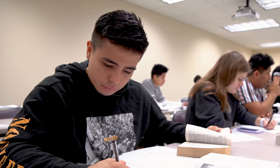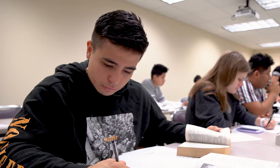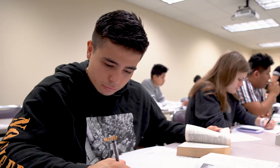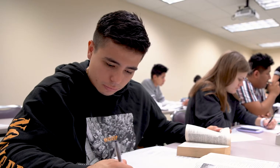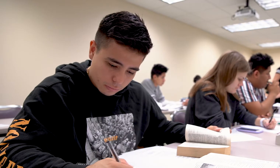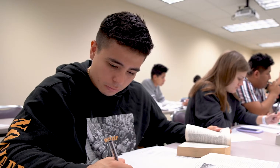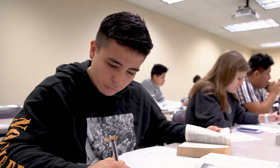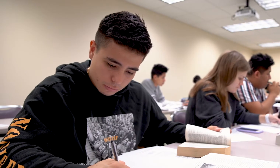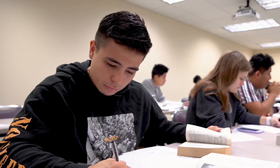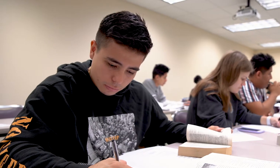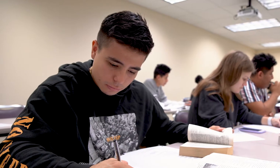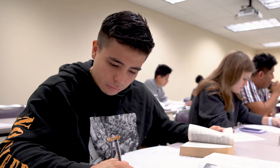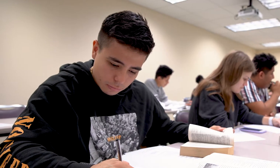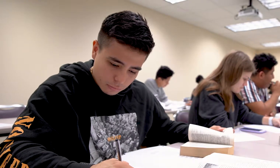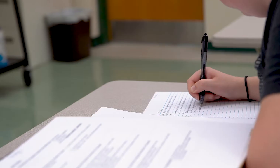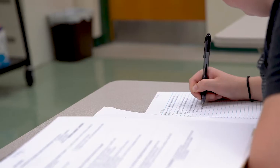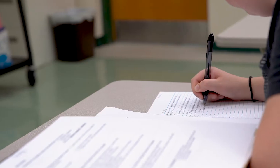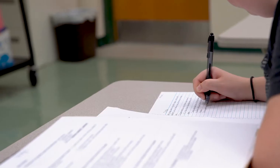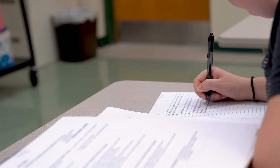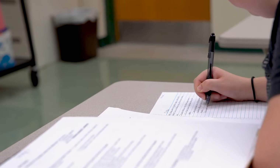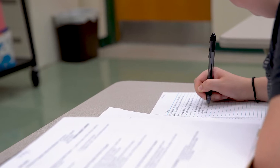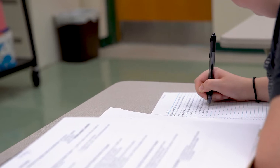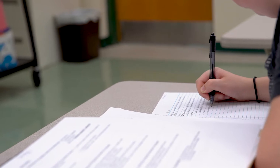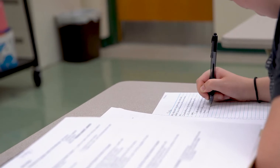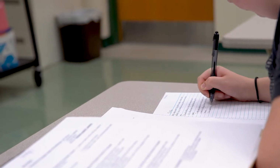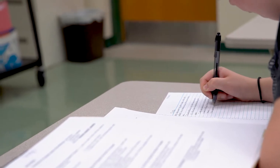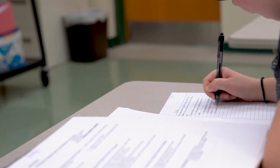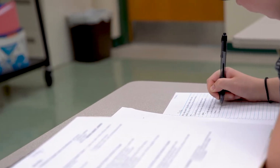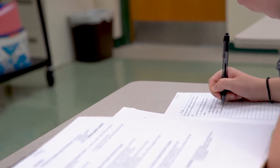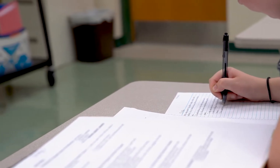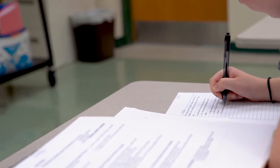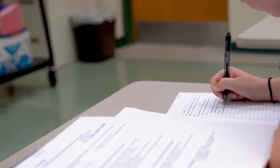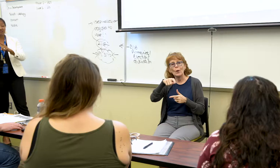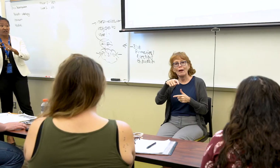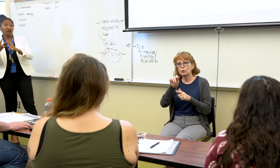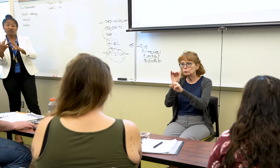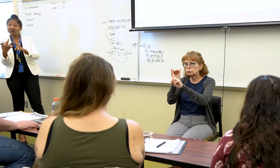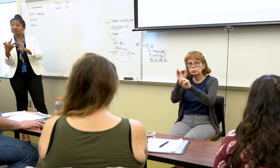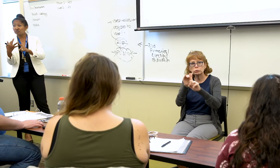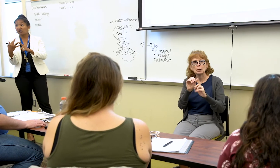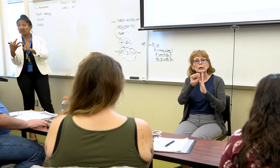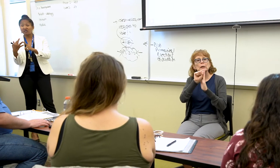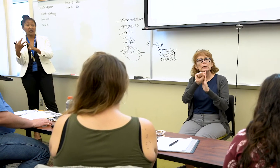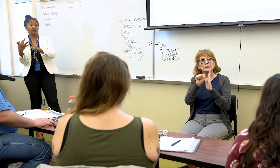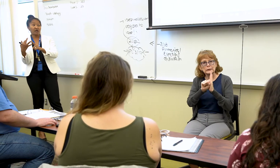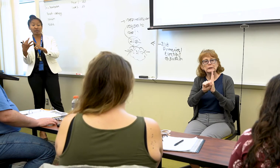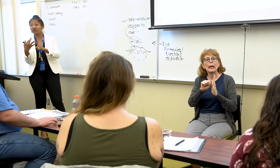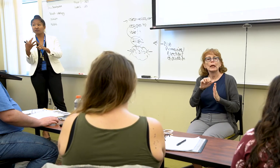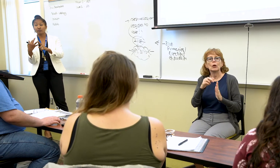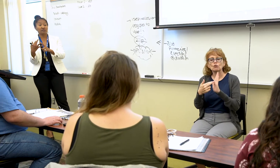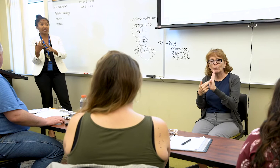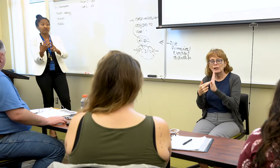all students and aligns with SPC's commitment to universal design. Professors should not use ambiguous language such as this